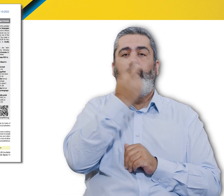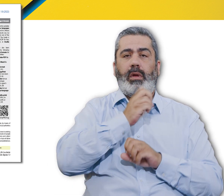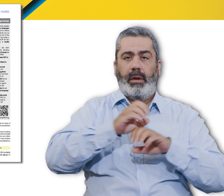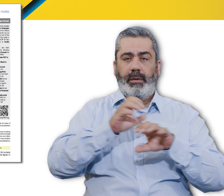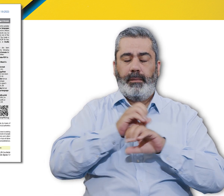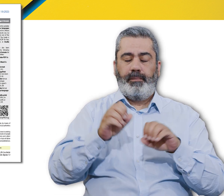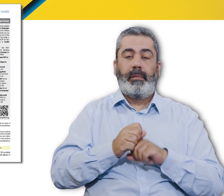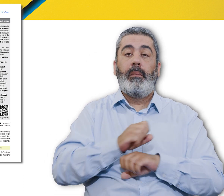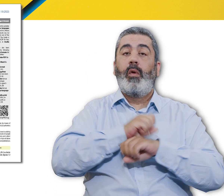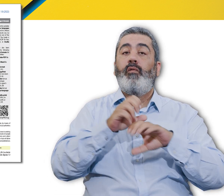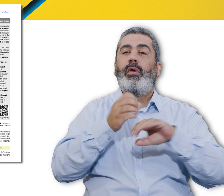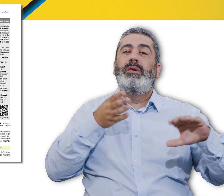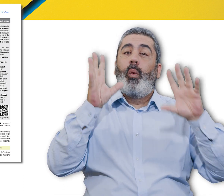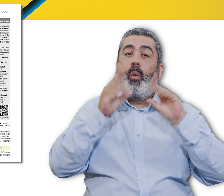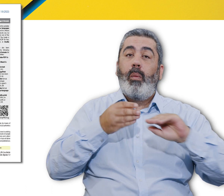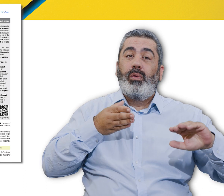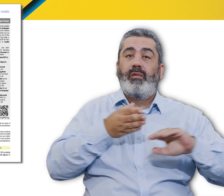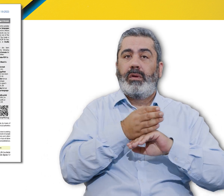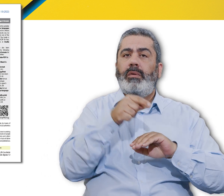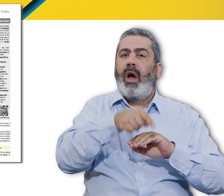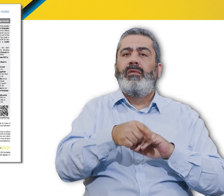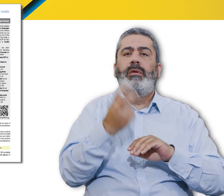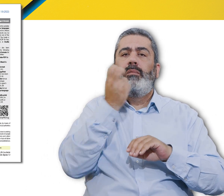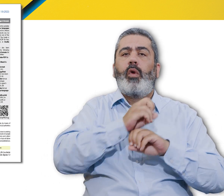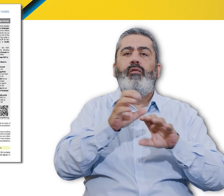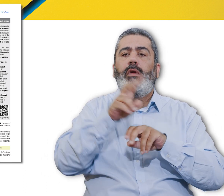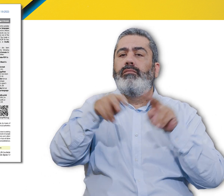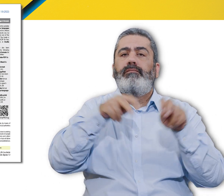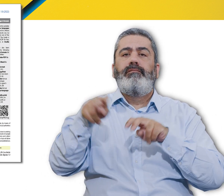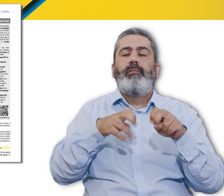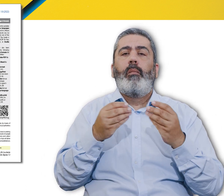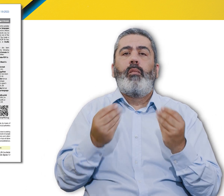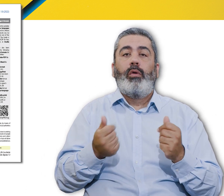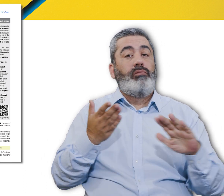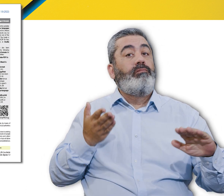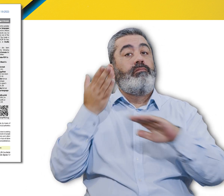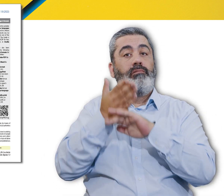direct printing with an embosser. Download the version that best suits your needs.